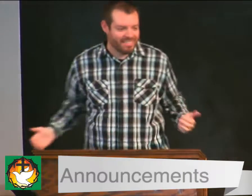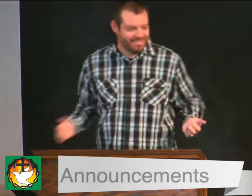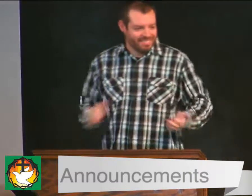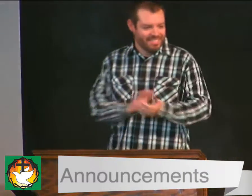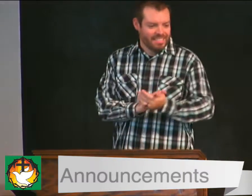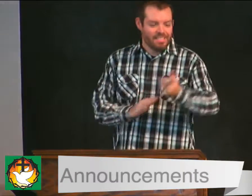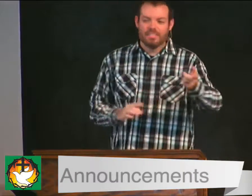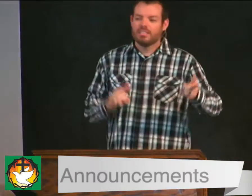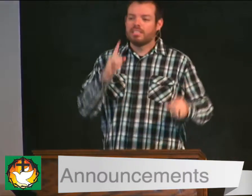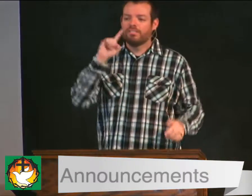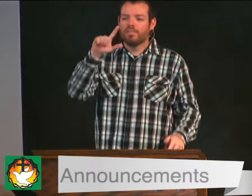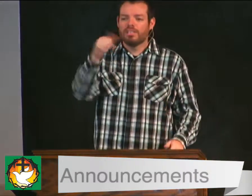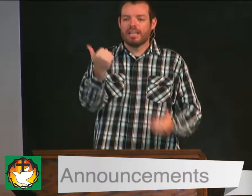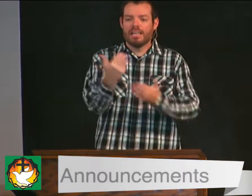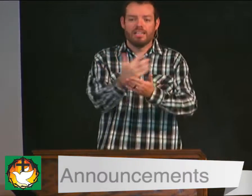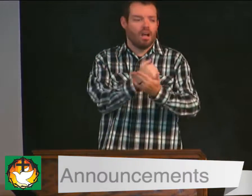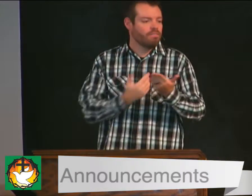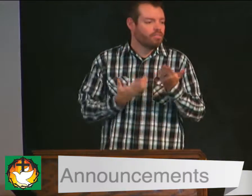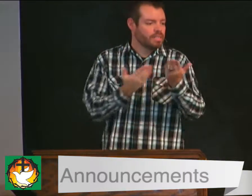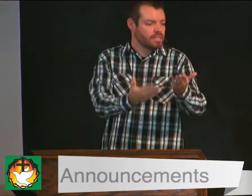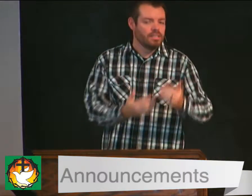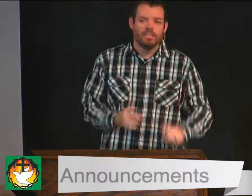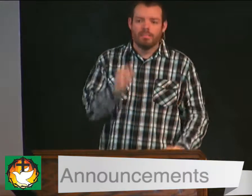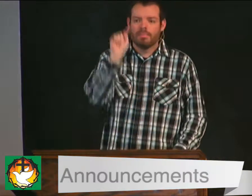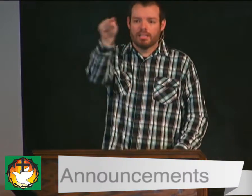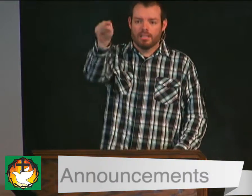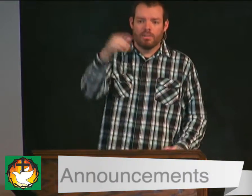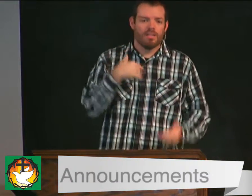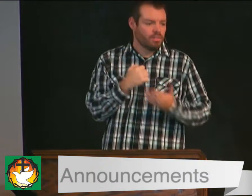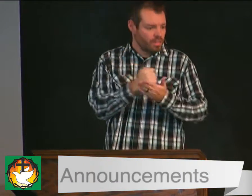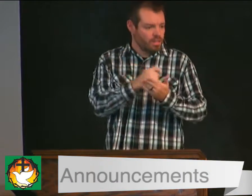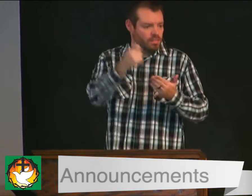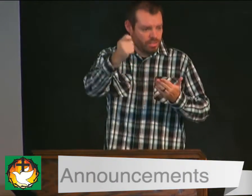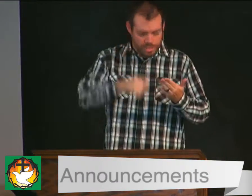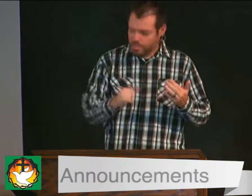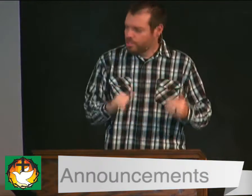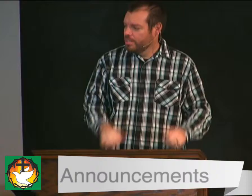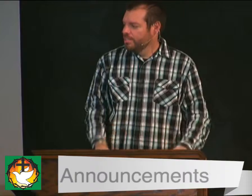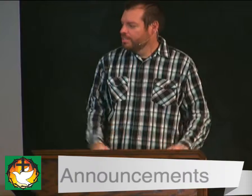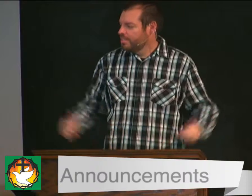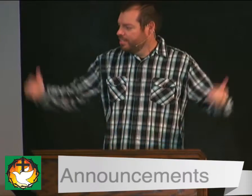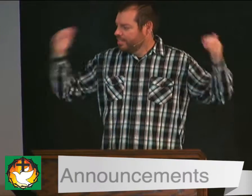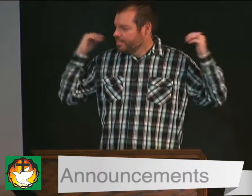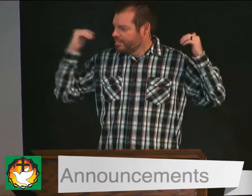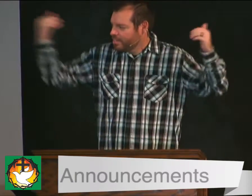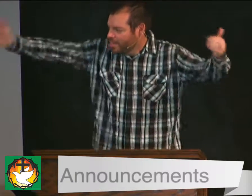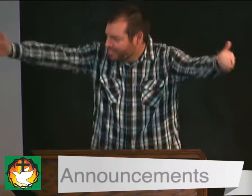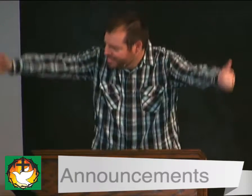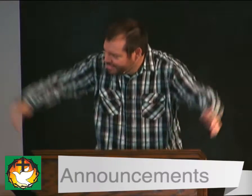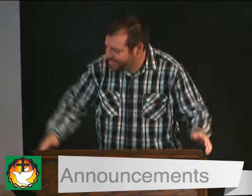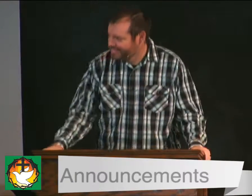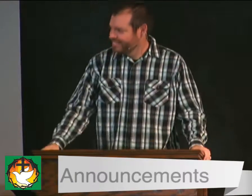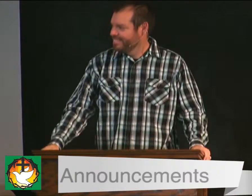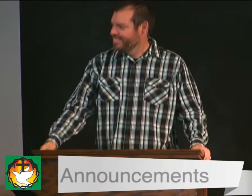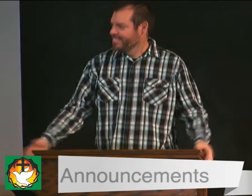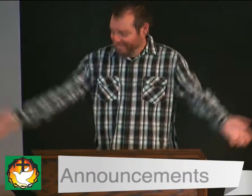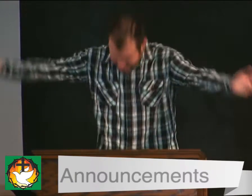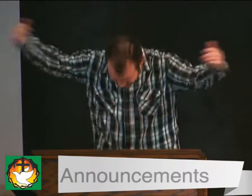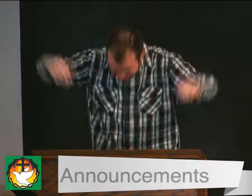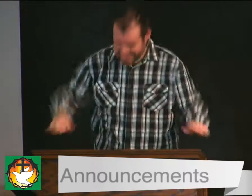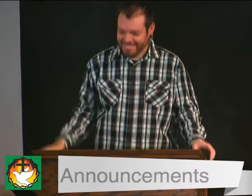Go ahead. This is for your tithe and offering. Back there we have the credit card machine too. Go ahead.